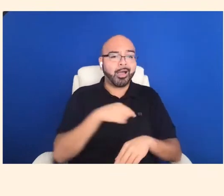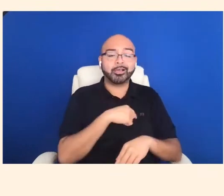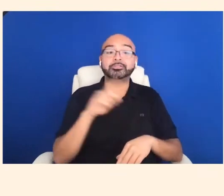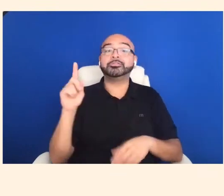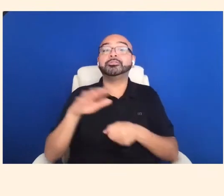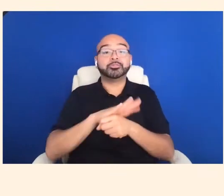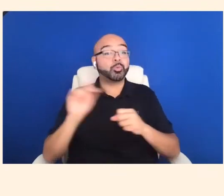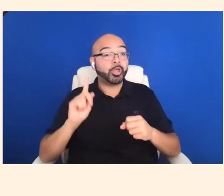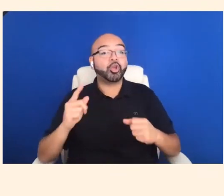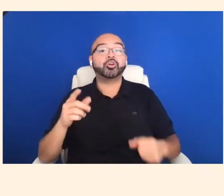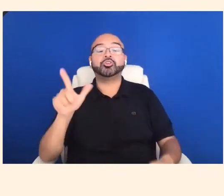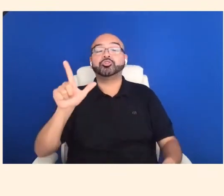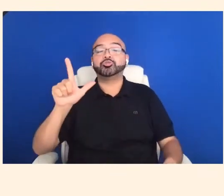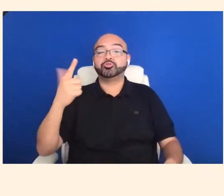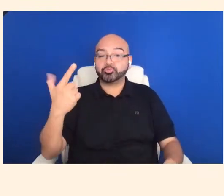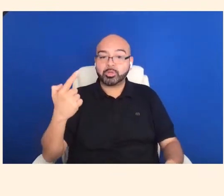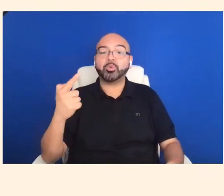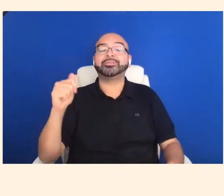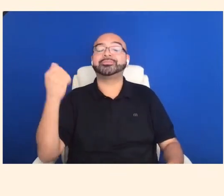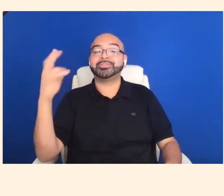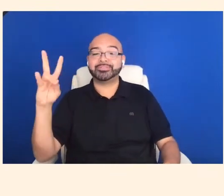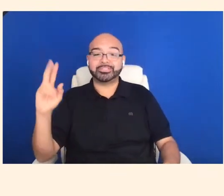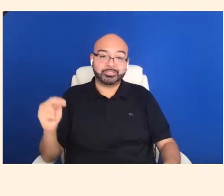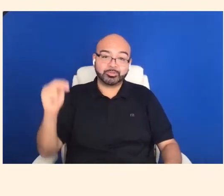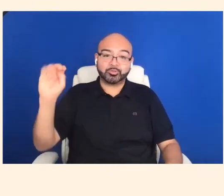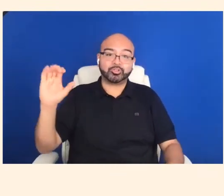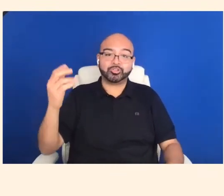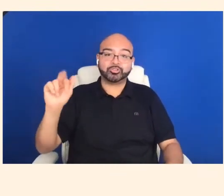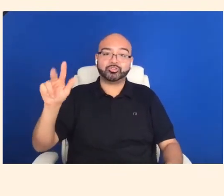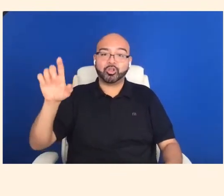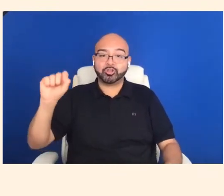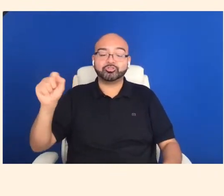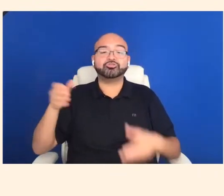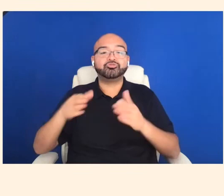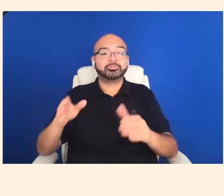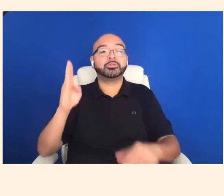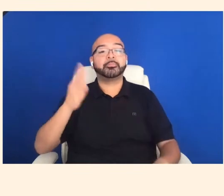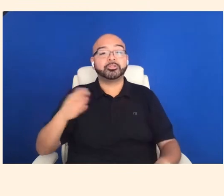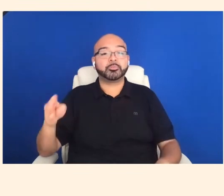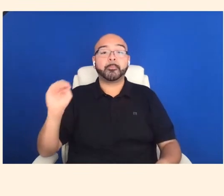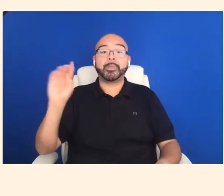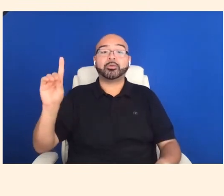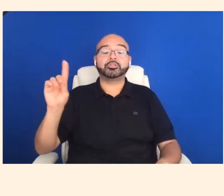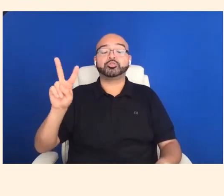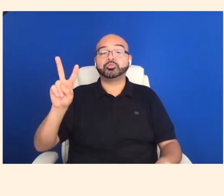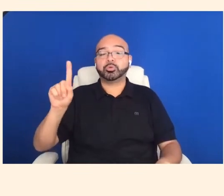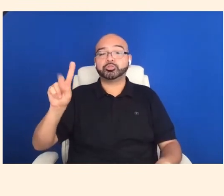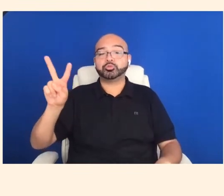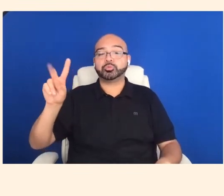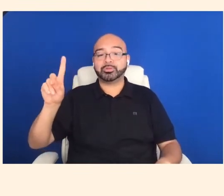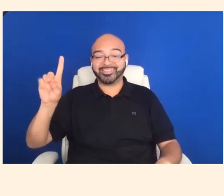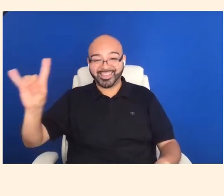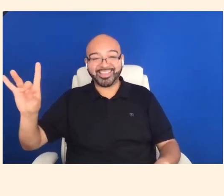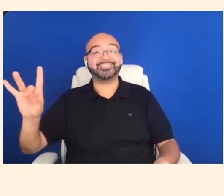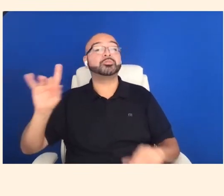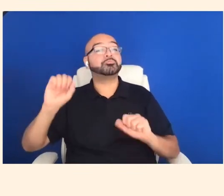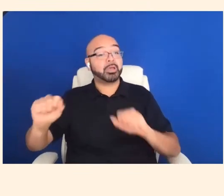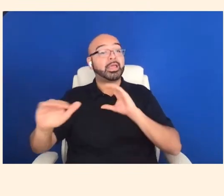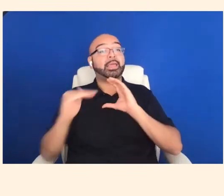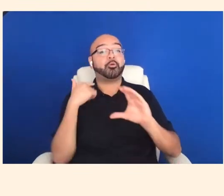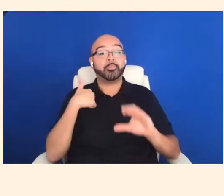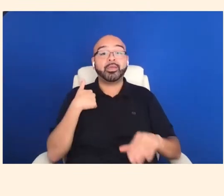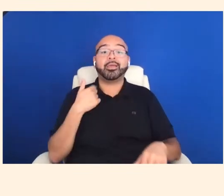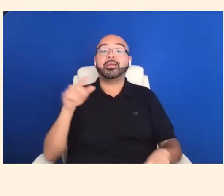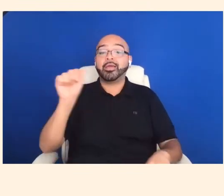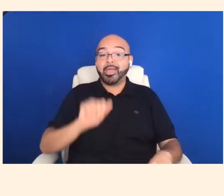at 2117 North Charles Street, Baltimore, Maryland 21218, or you can email me at